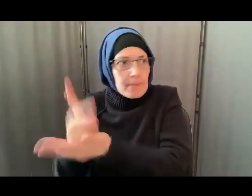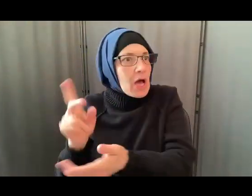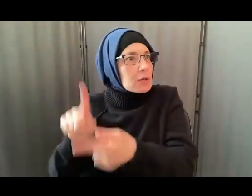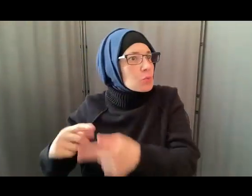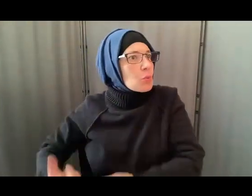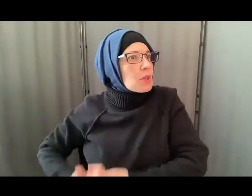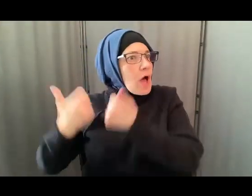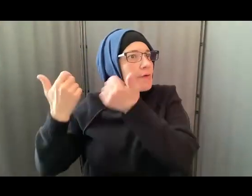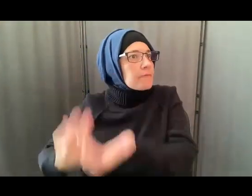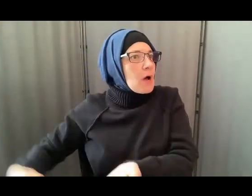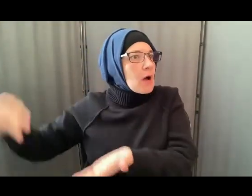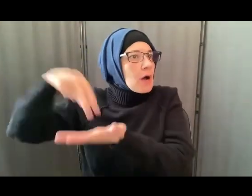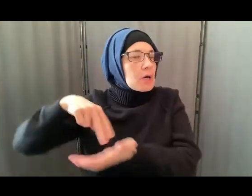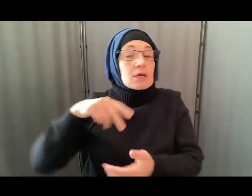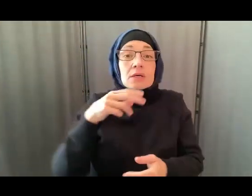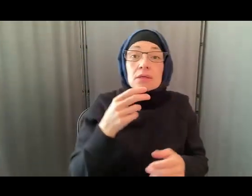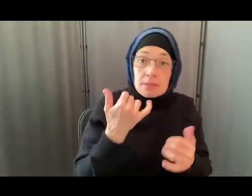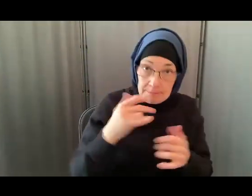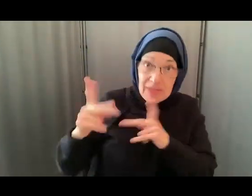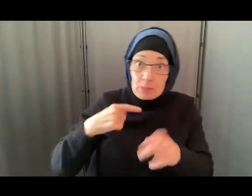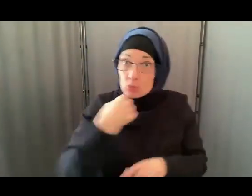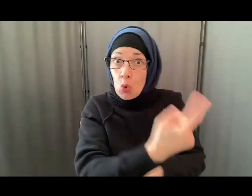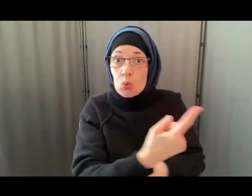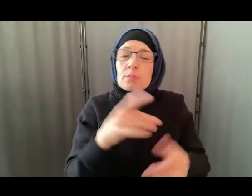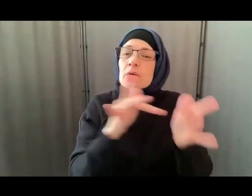He said, "On my own power, I can do nothing.